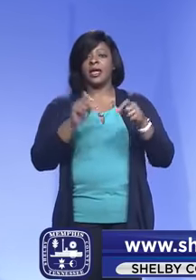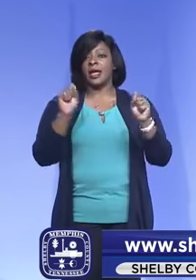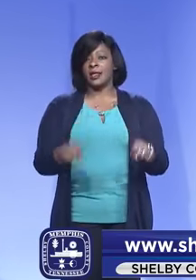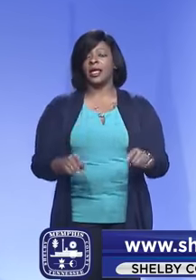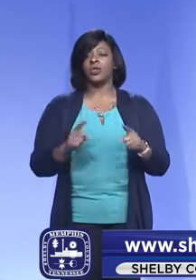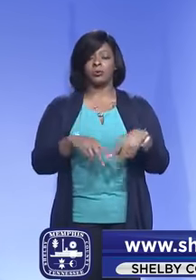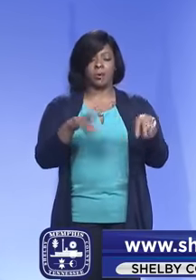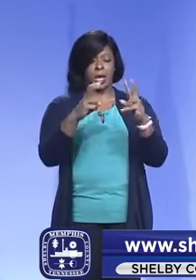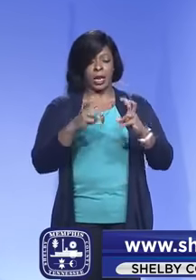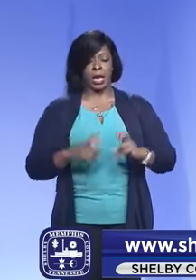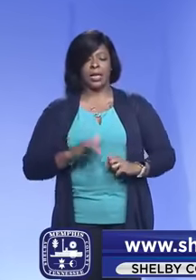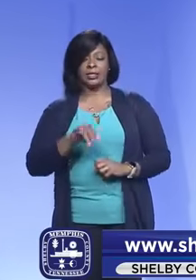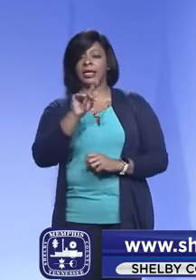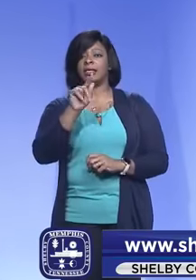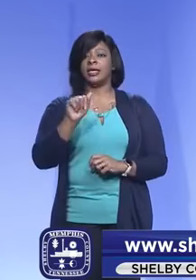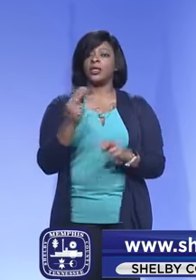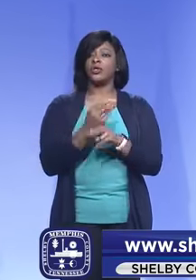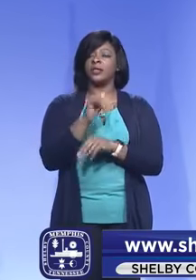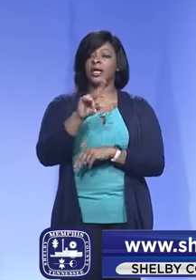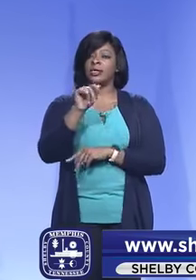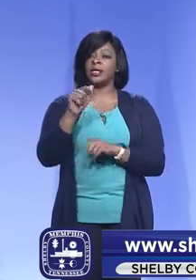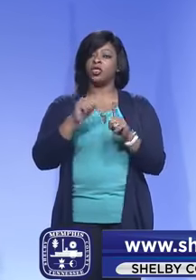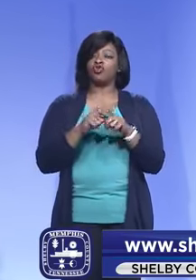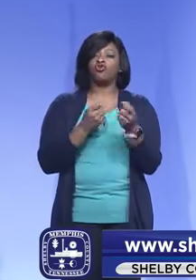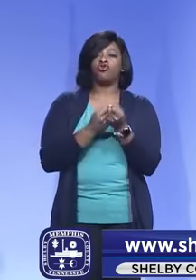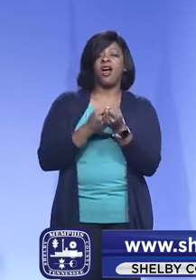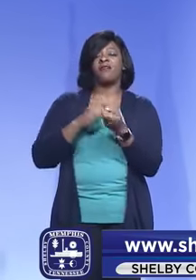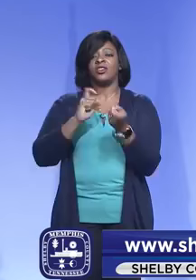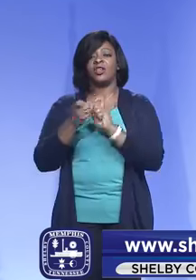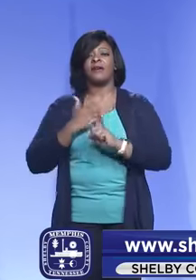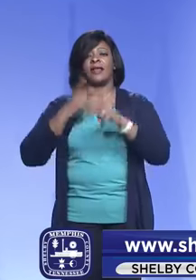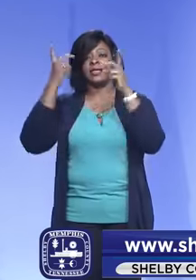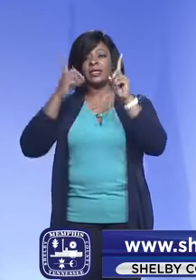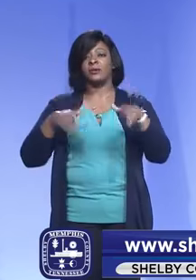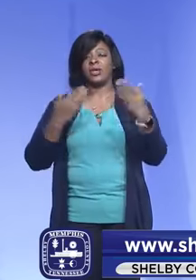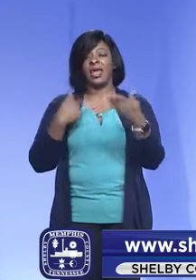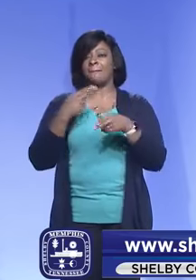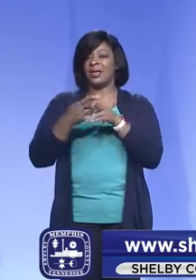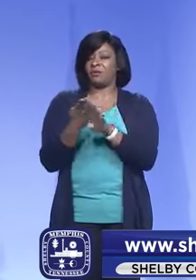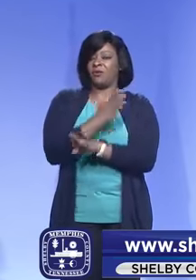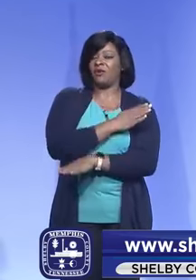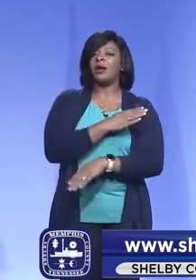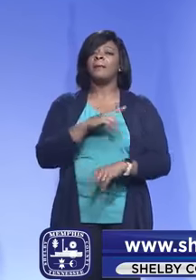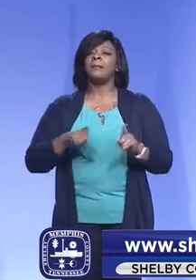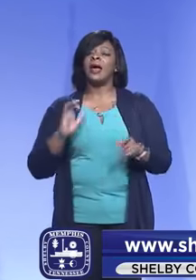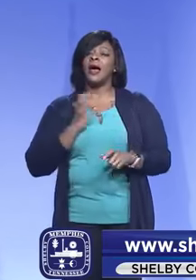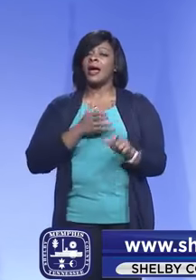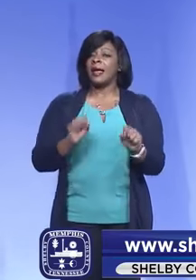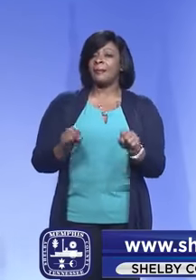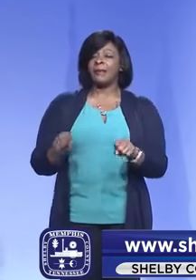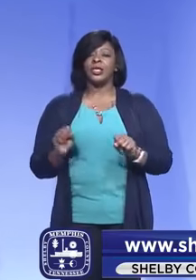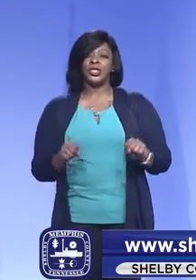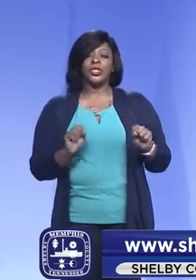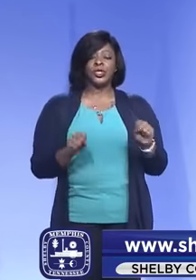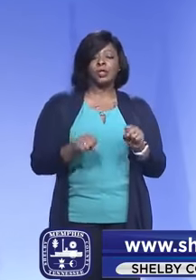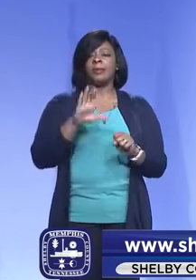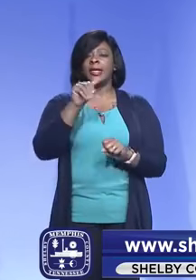to analyze data and use that data to drive decision making, which I referenced earlier, but also our ability to do the